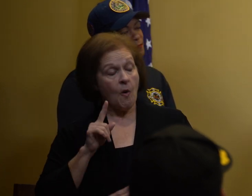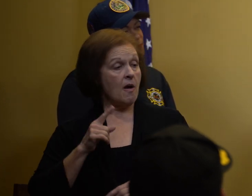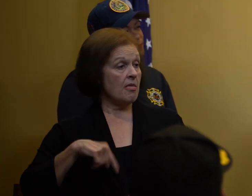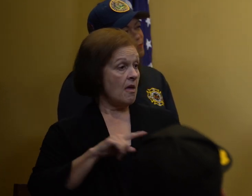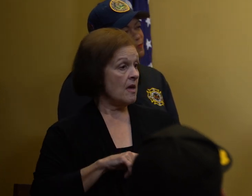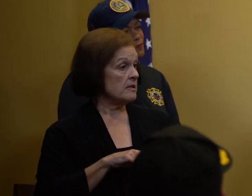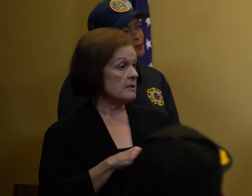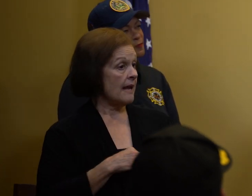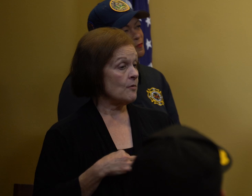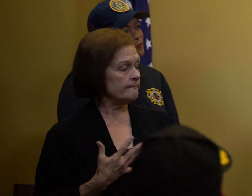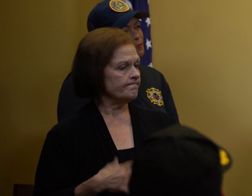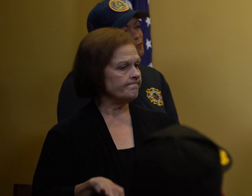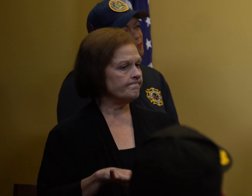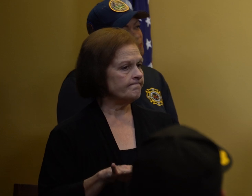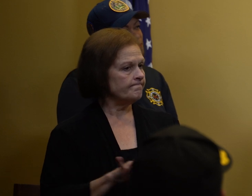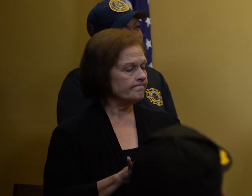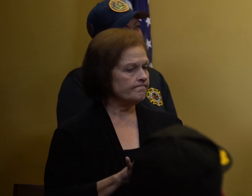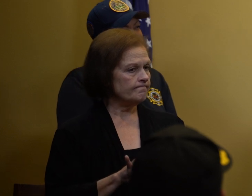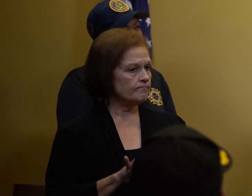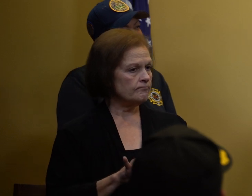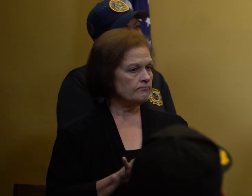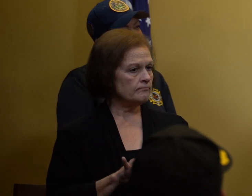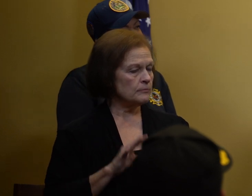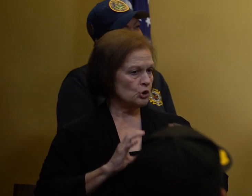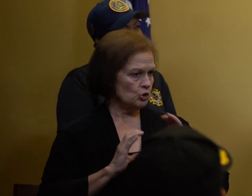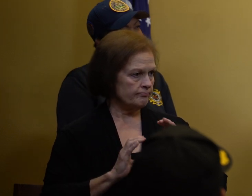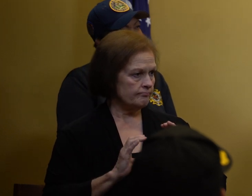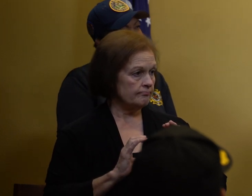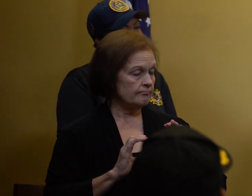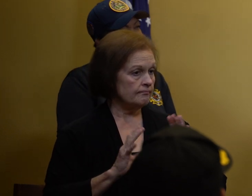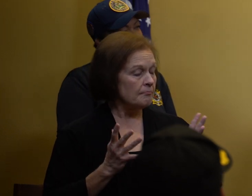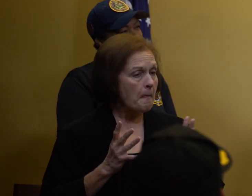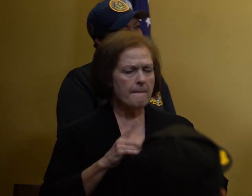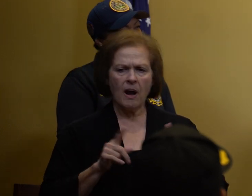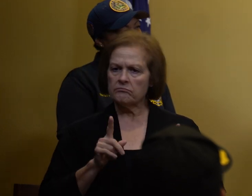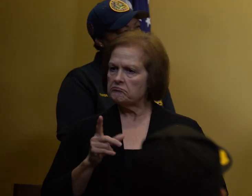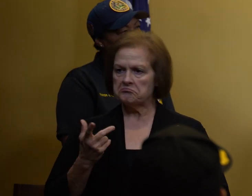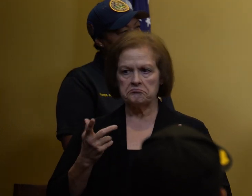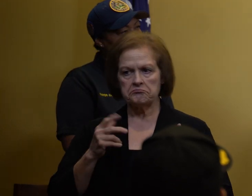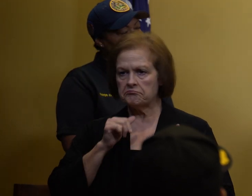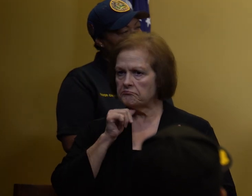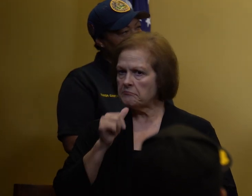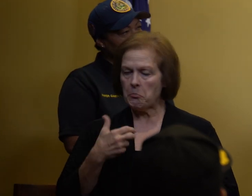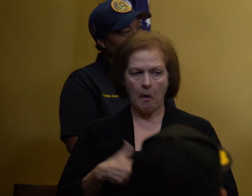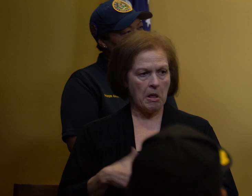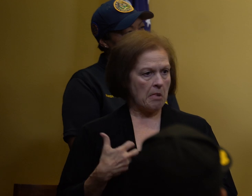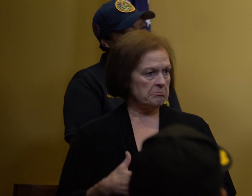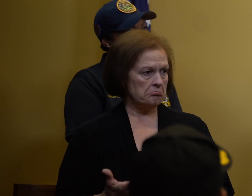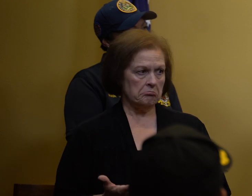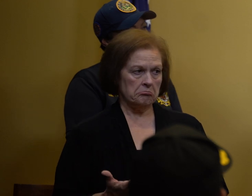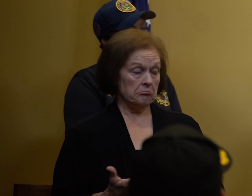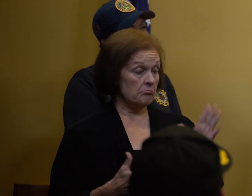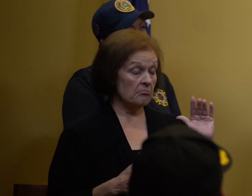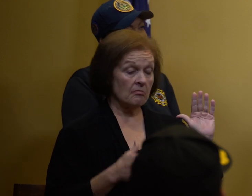to communicate with each other. That has not been a problem. Everybody who has played a role, who is playing a role,